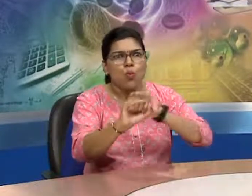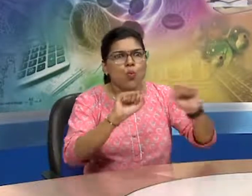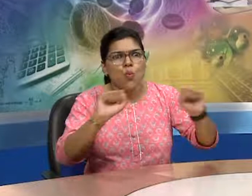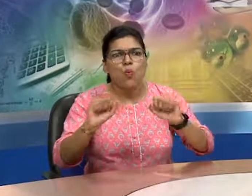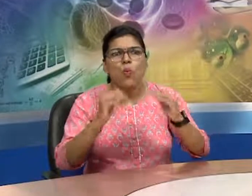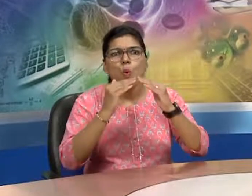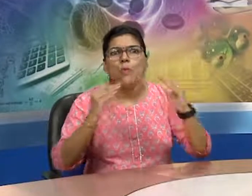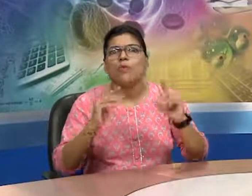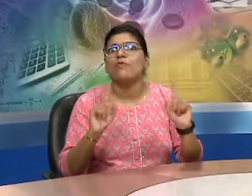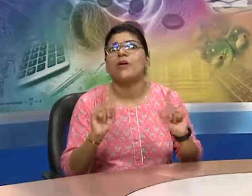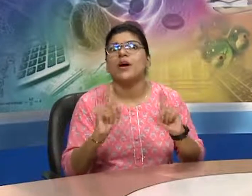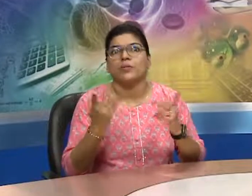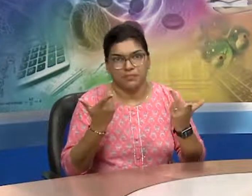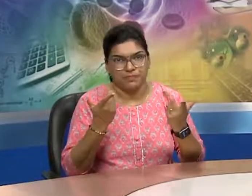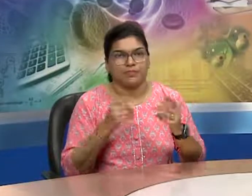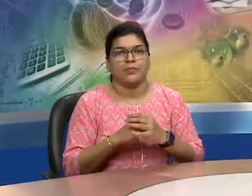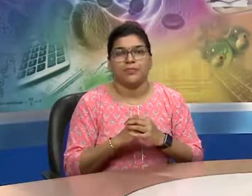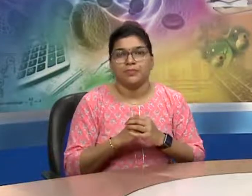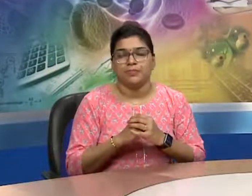we will be understanding